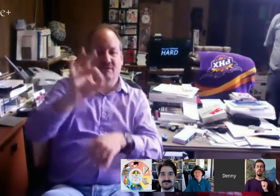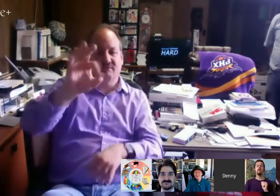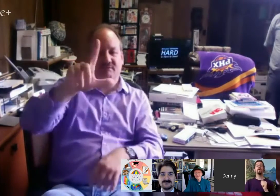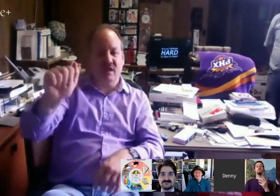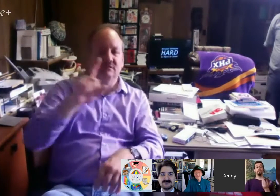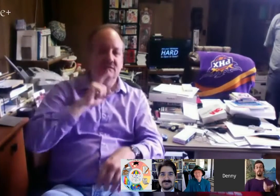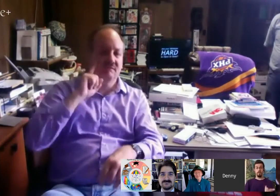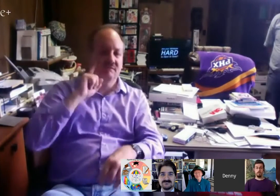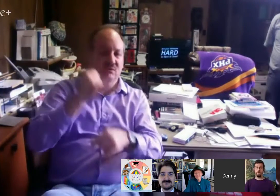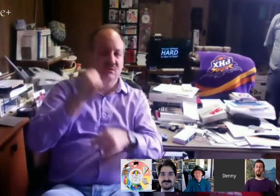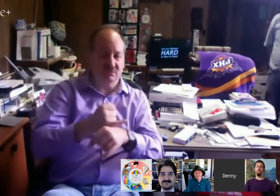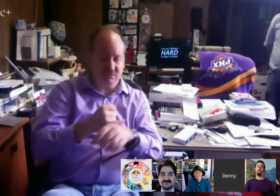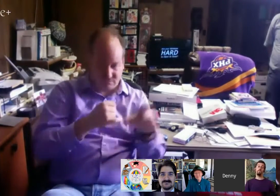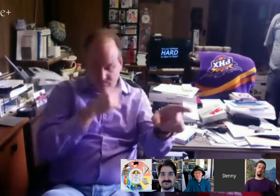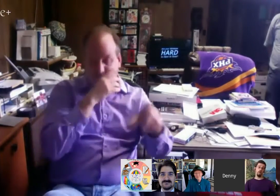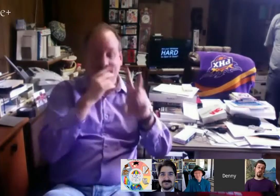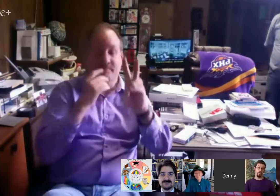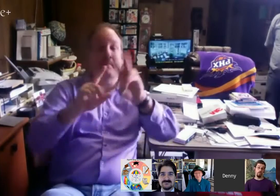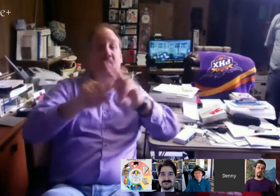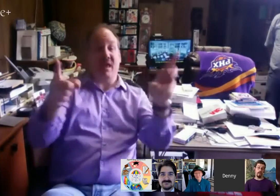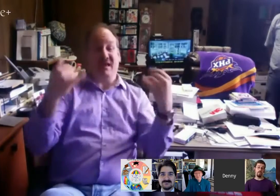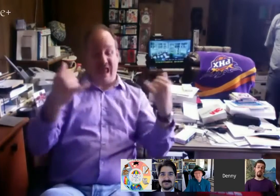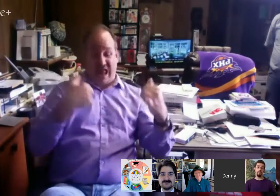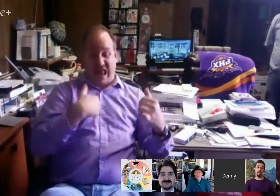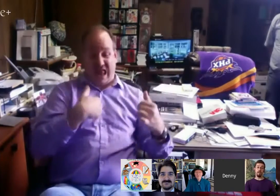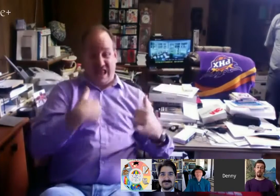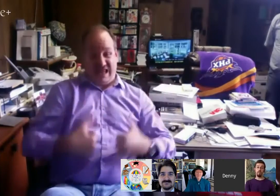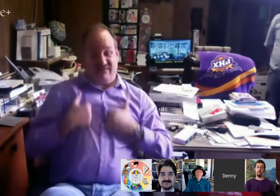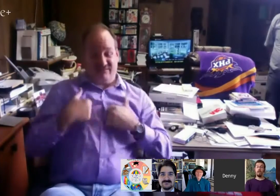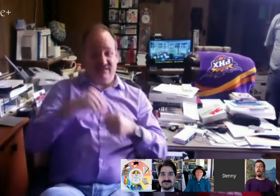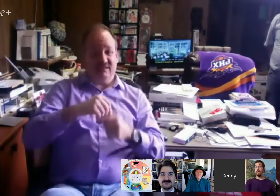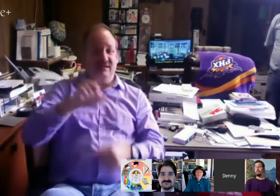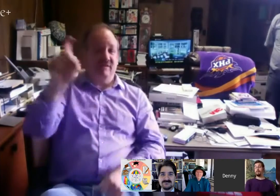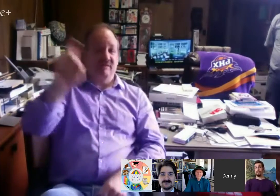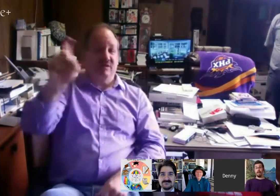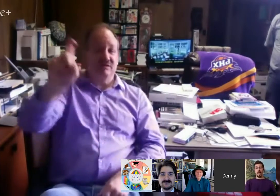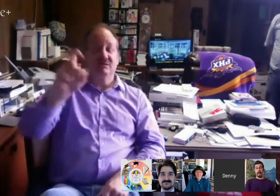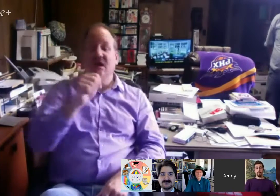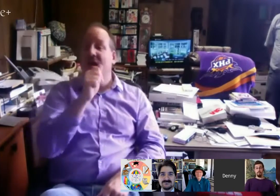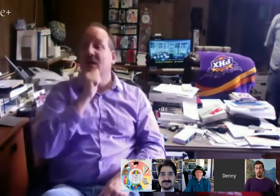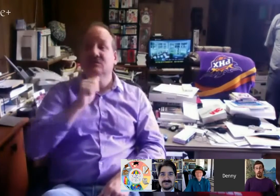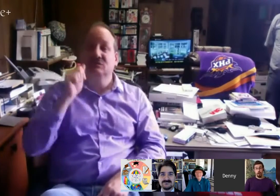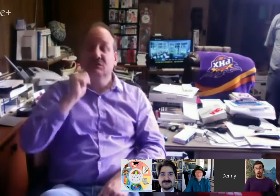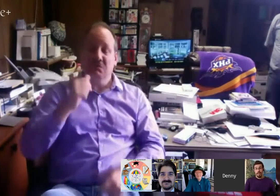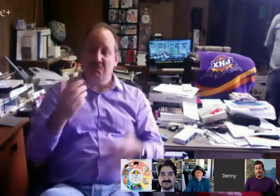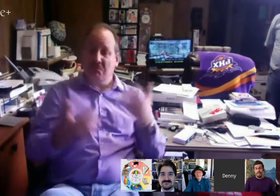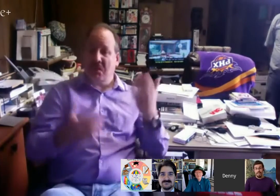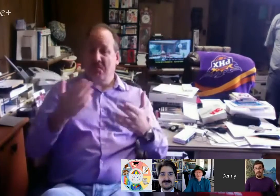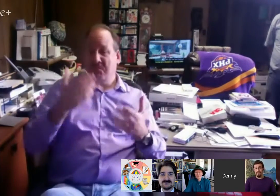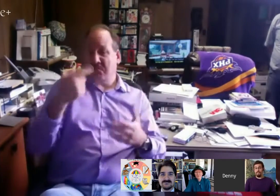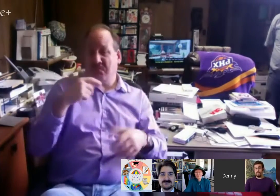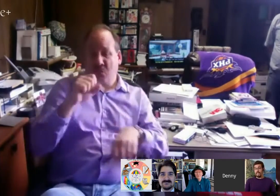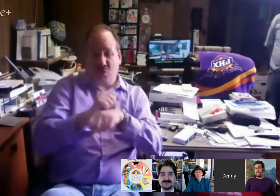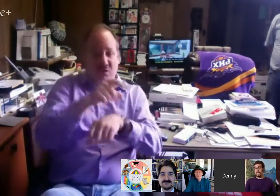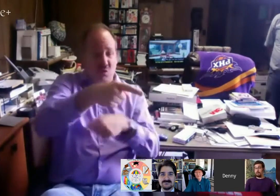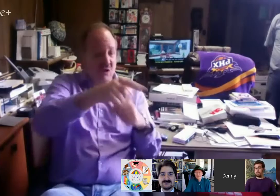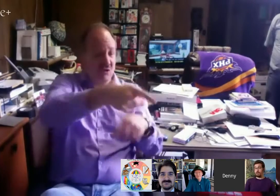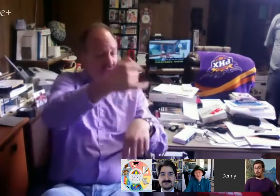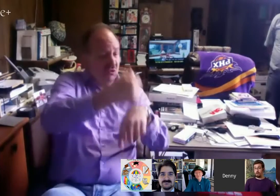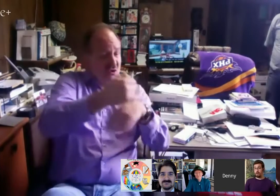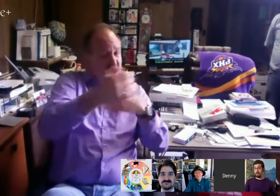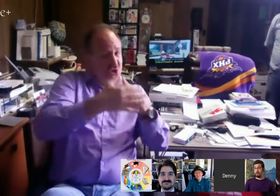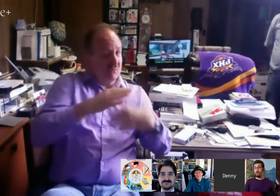There's the Florida School for the Deaf would be another one. But I'm currently living in